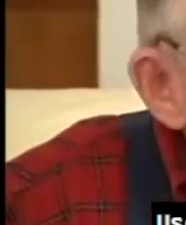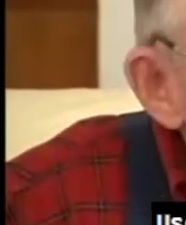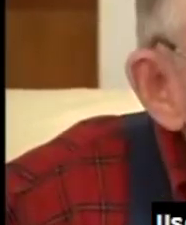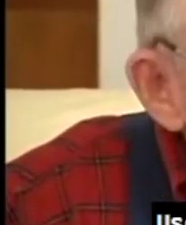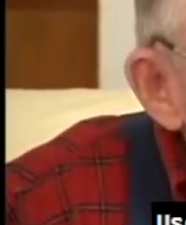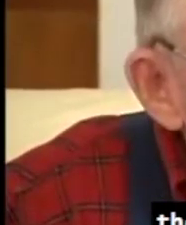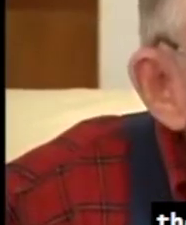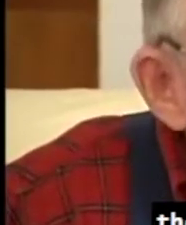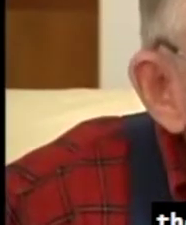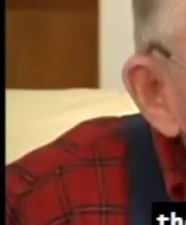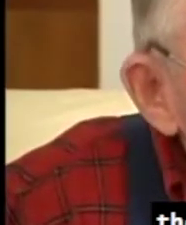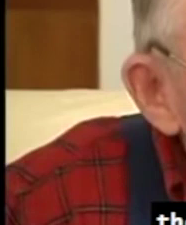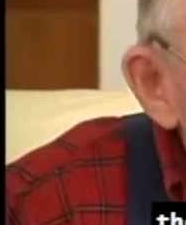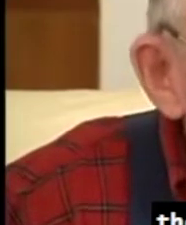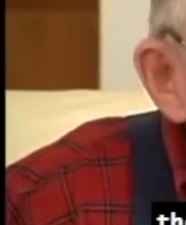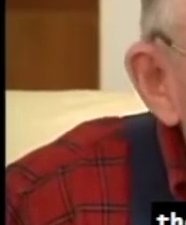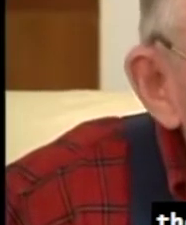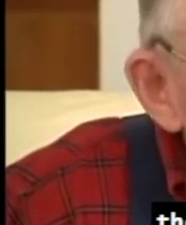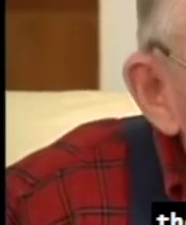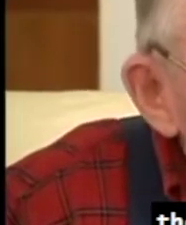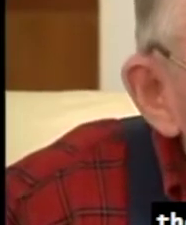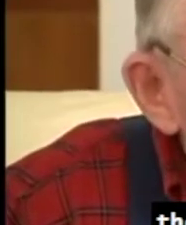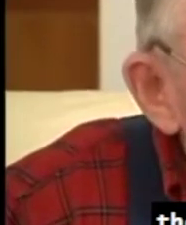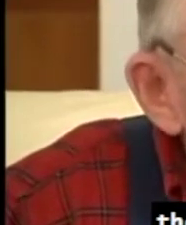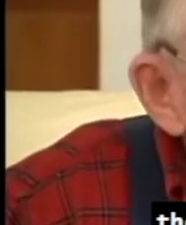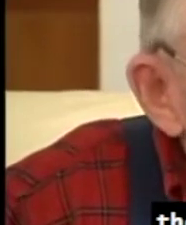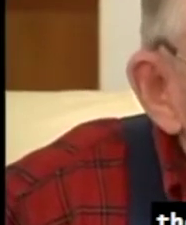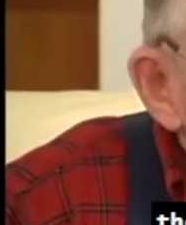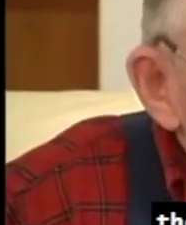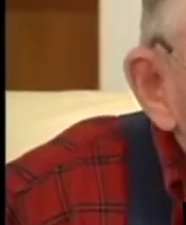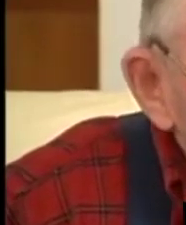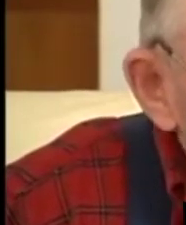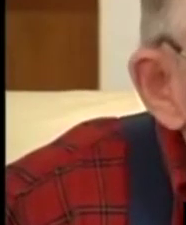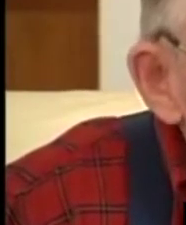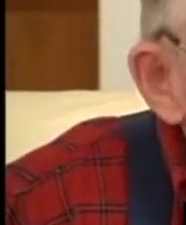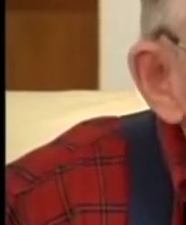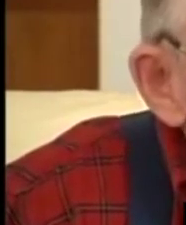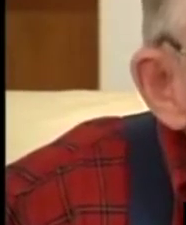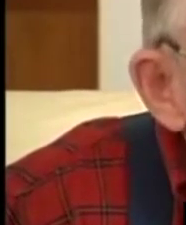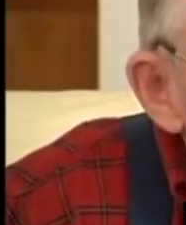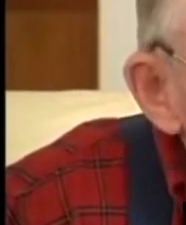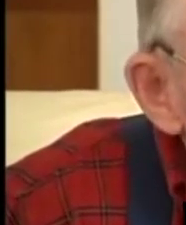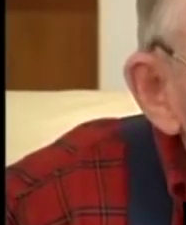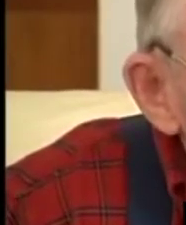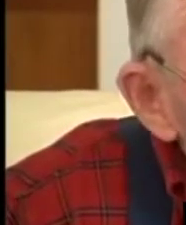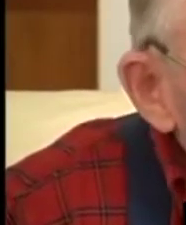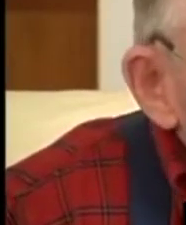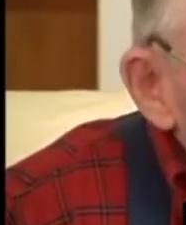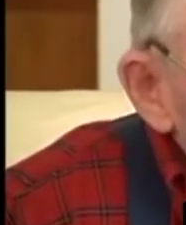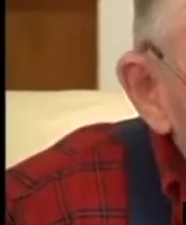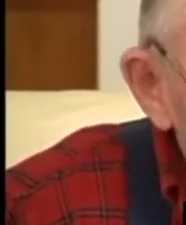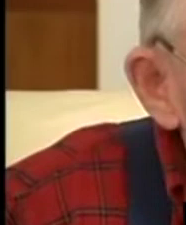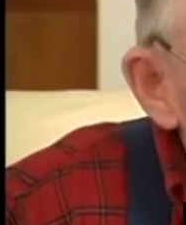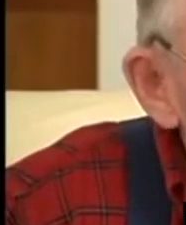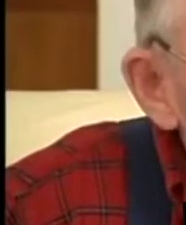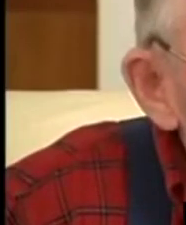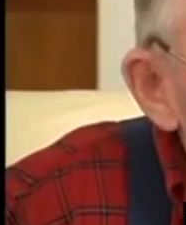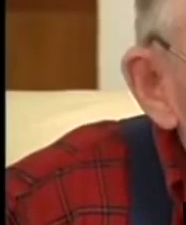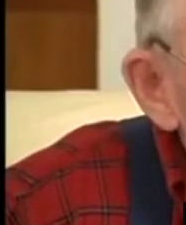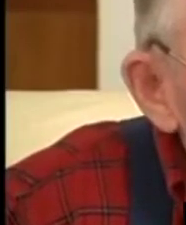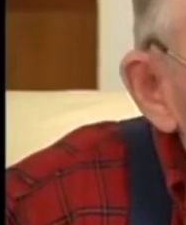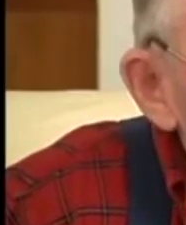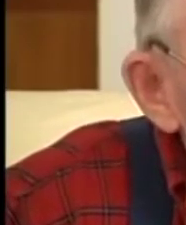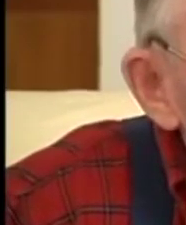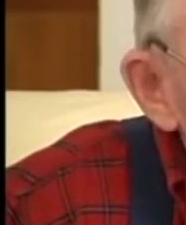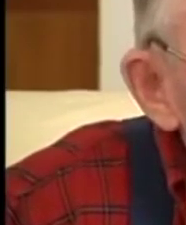He used to call them deaf and dumb. They weren't deaf and dumb. They just couldn't. They were just deaf. That's all. Because they couldn't speak,